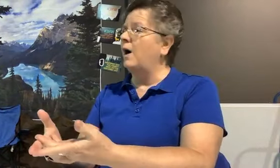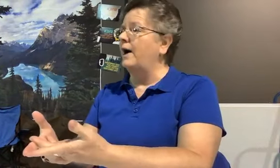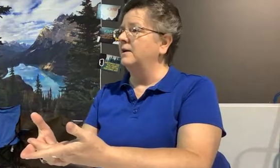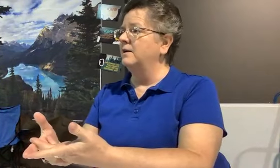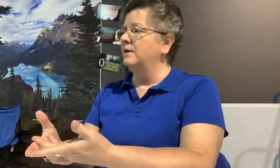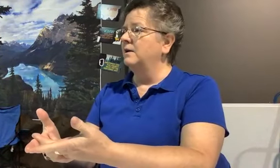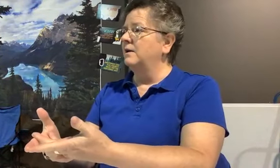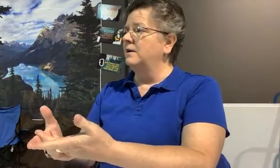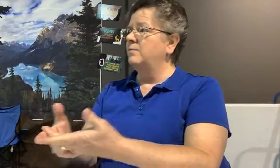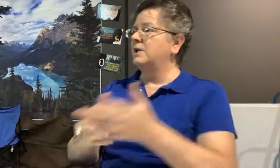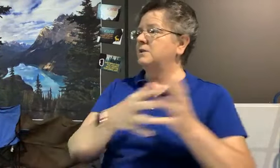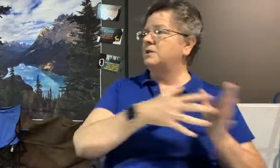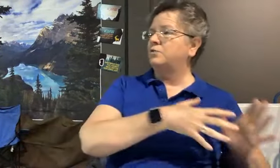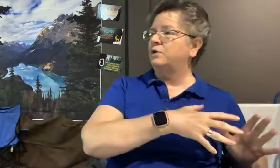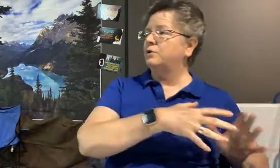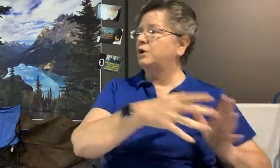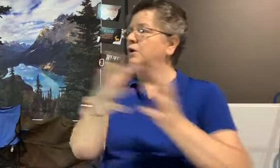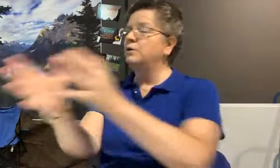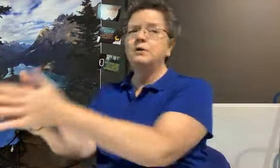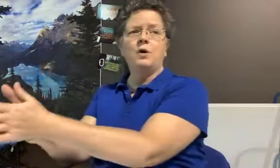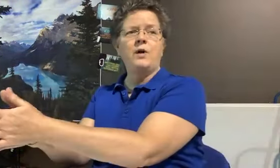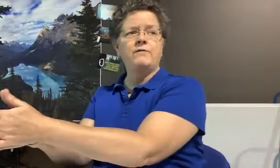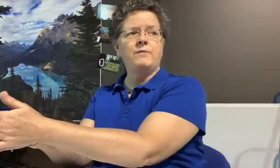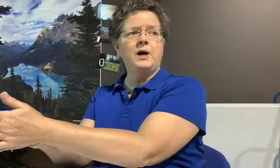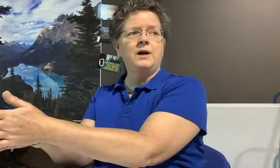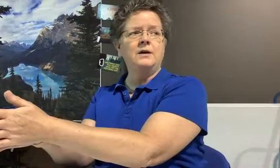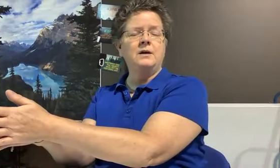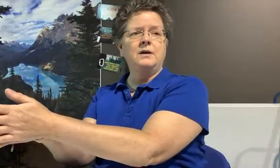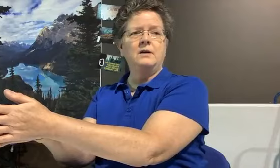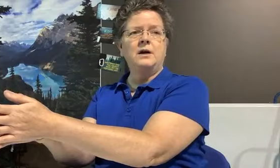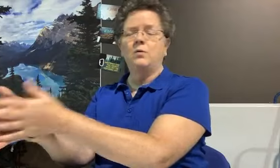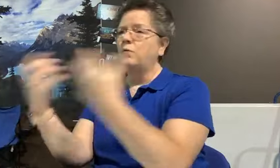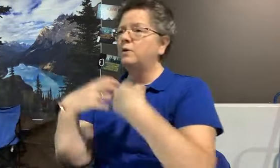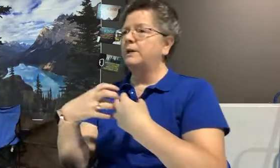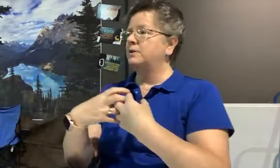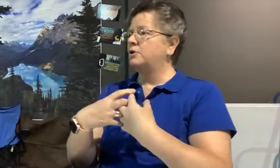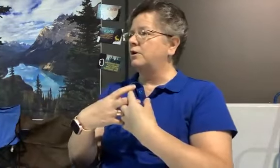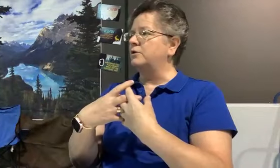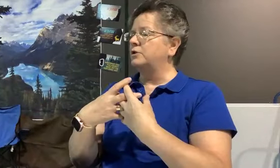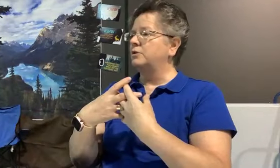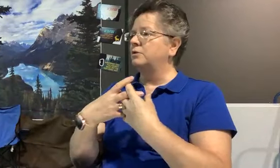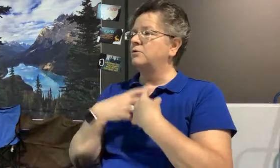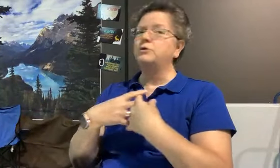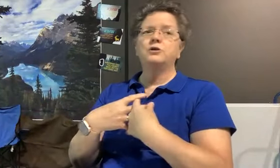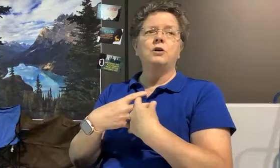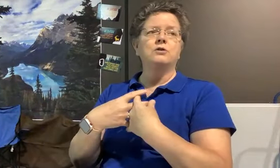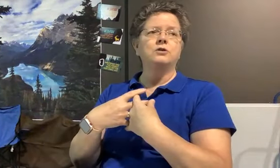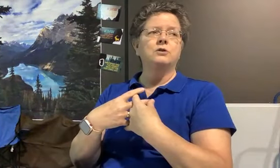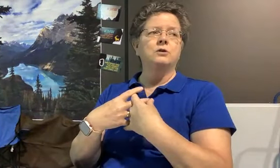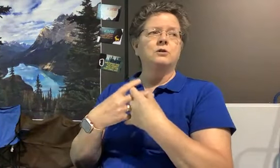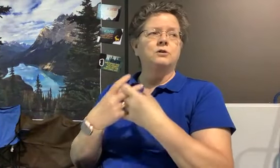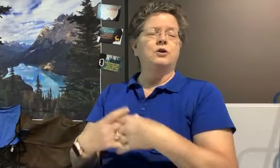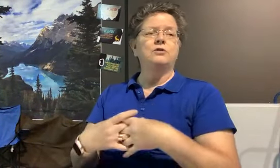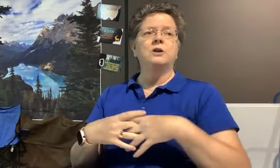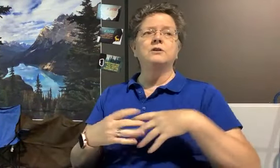Why? Because Israel turned away from God. Now, what about the church? Who's the church? The church is